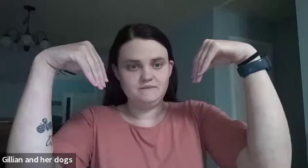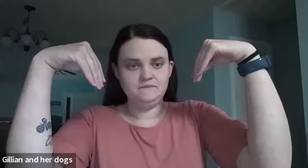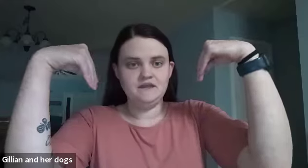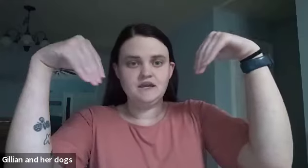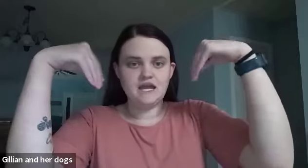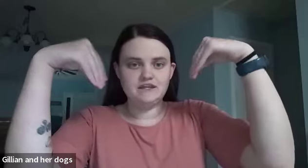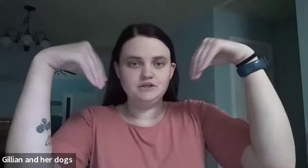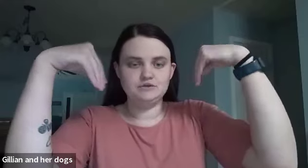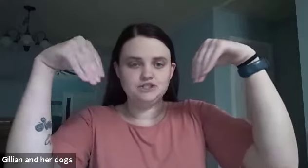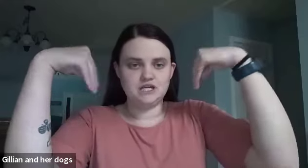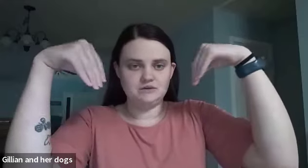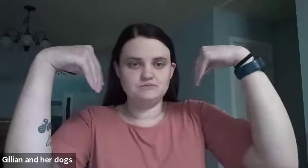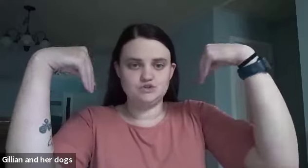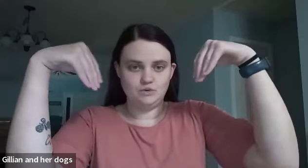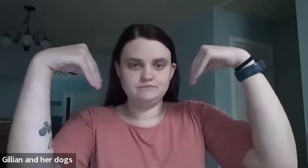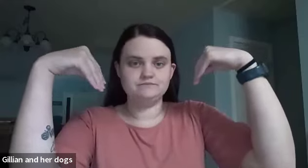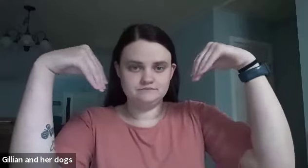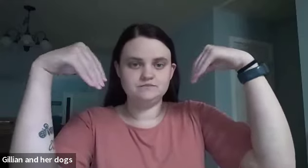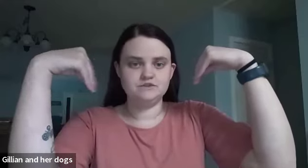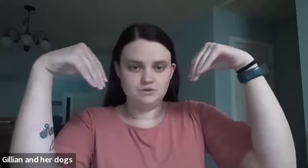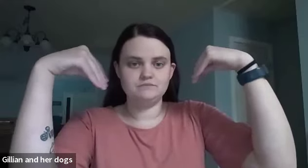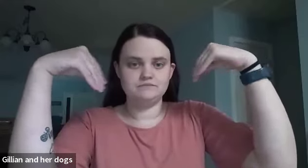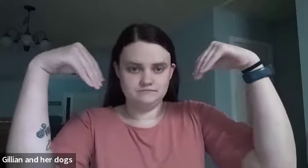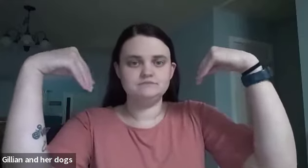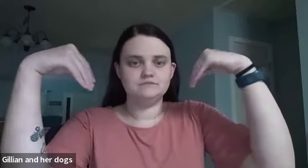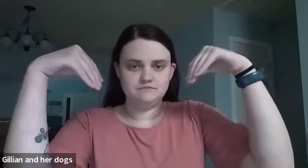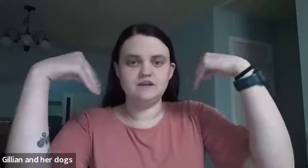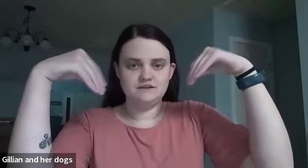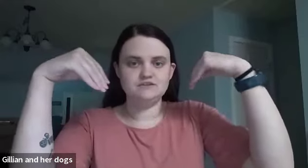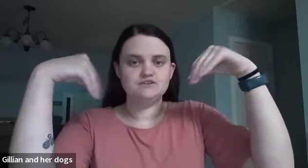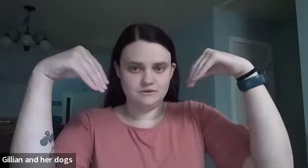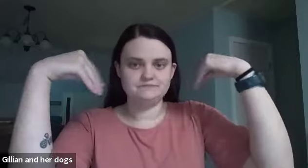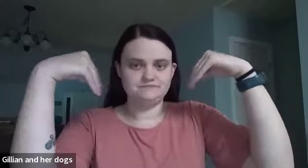okay? And then you shake them. Store, store, okay? Store.